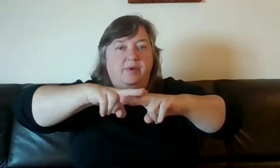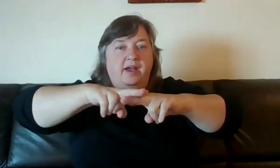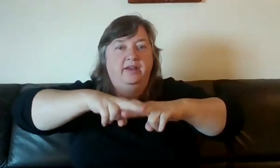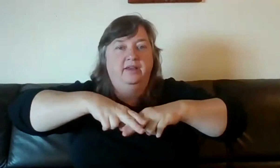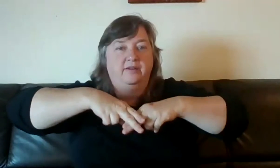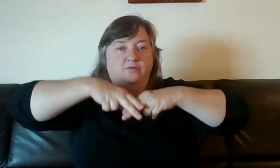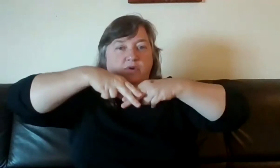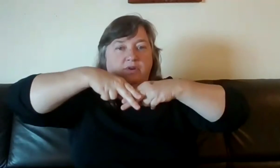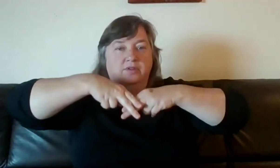back and forth.